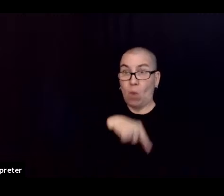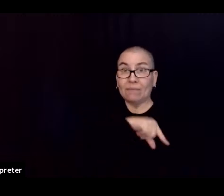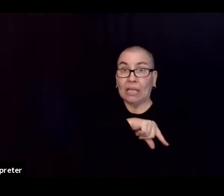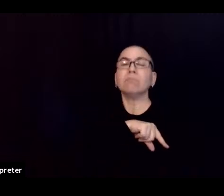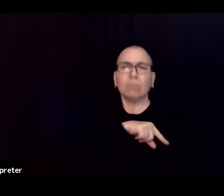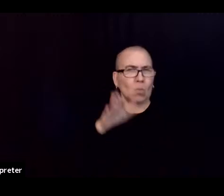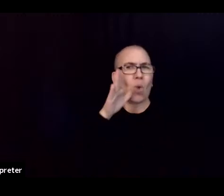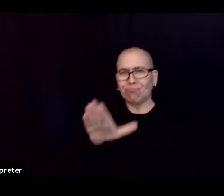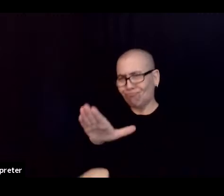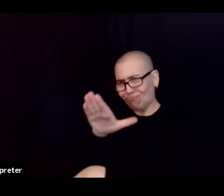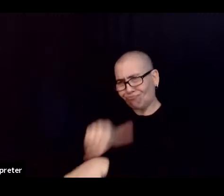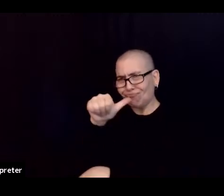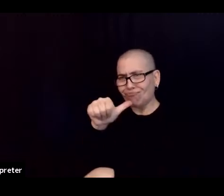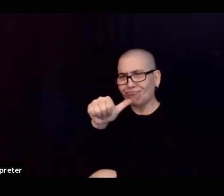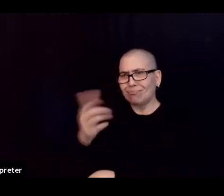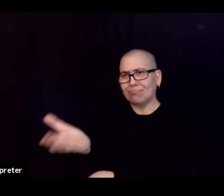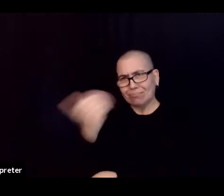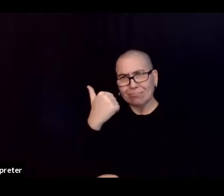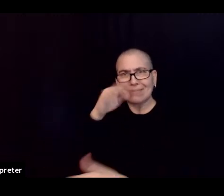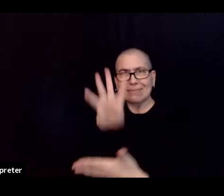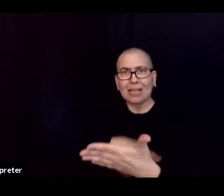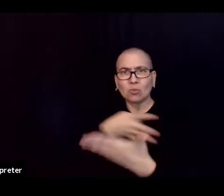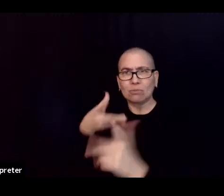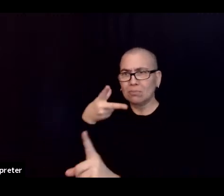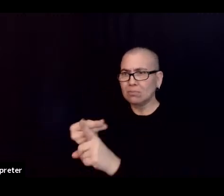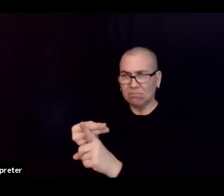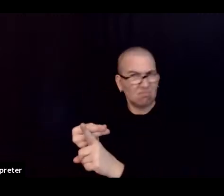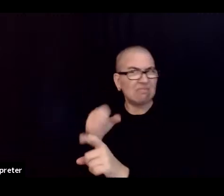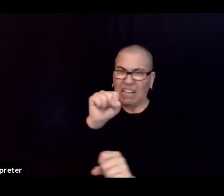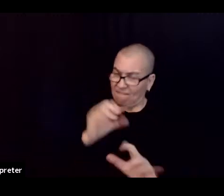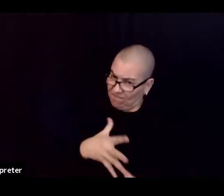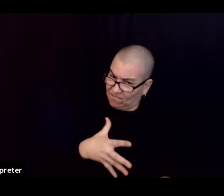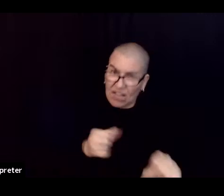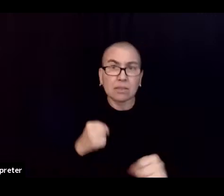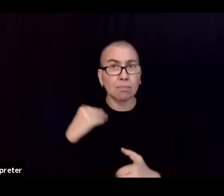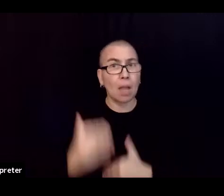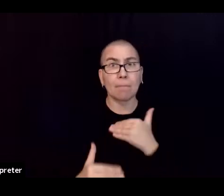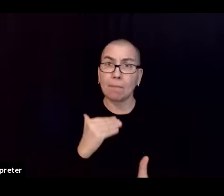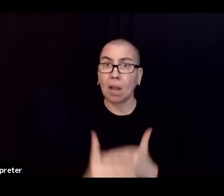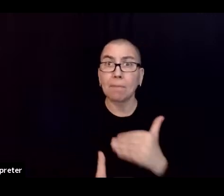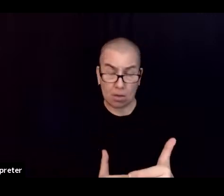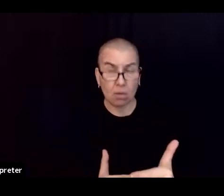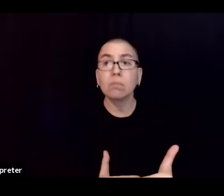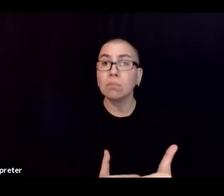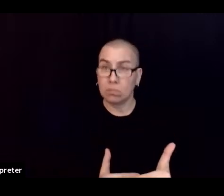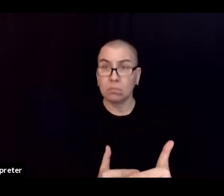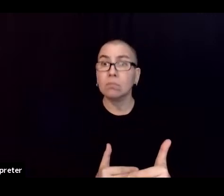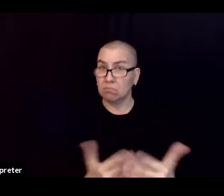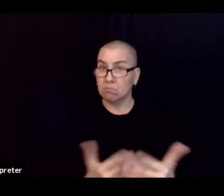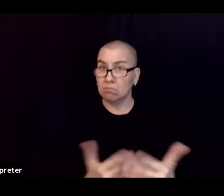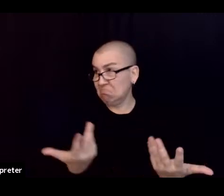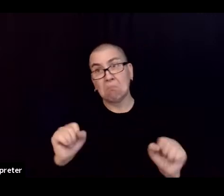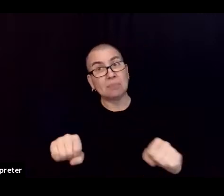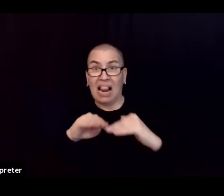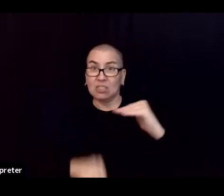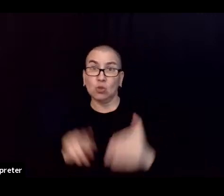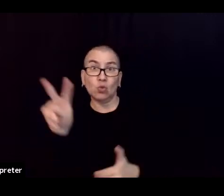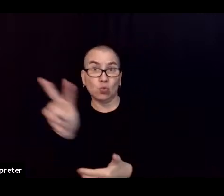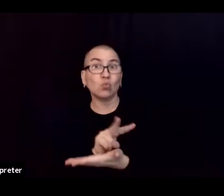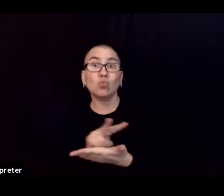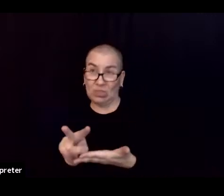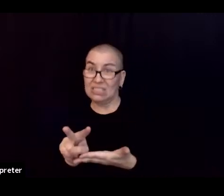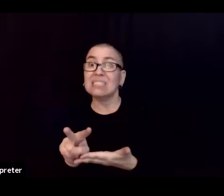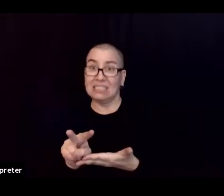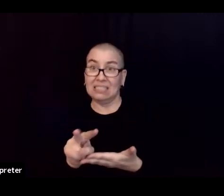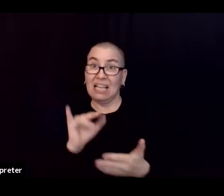could go quite quickly. It could go less than a couple of weeks. And that would be our hope, frankly.